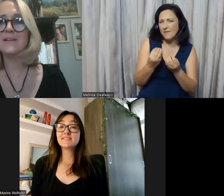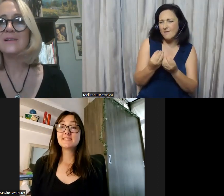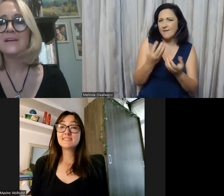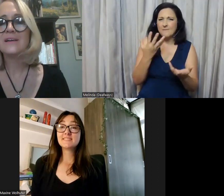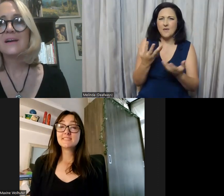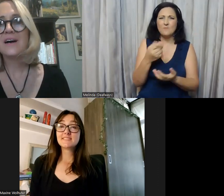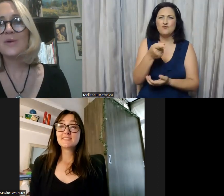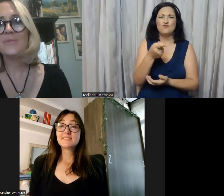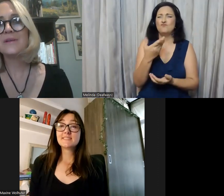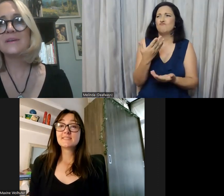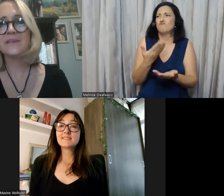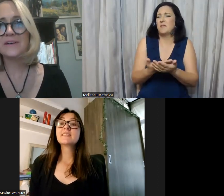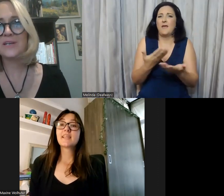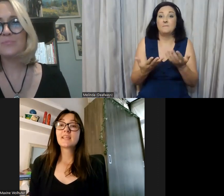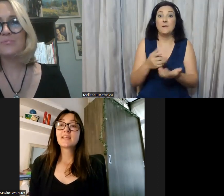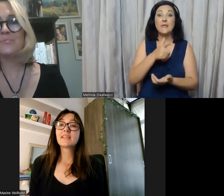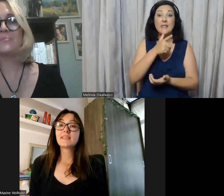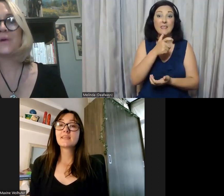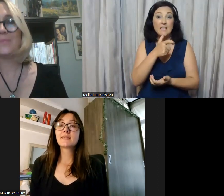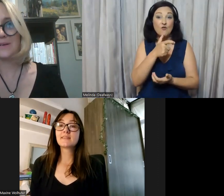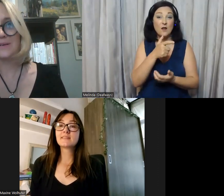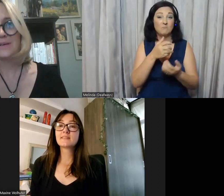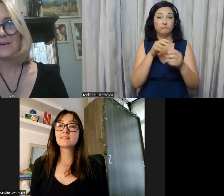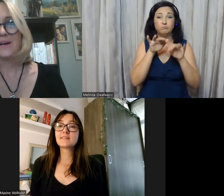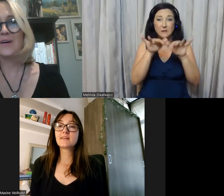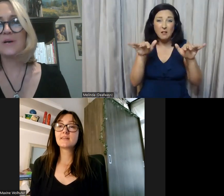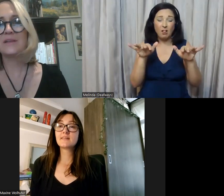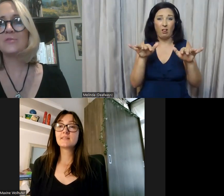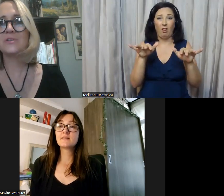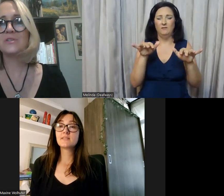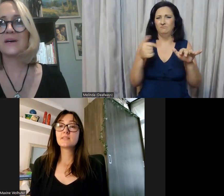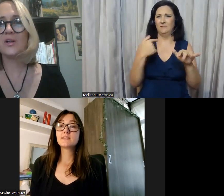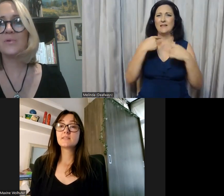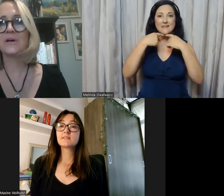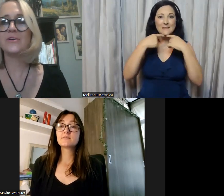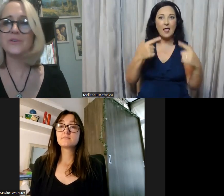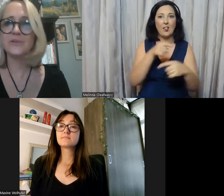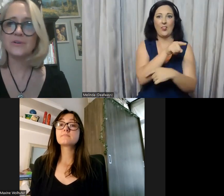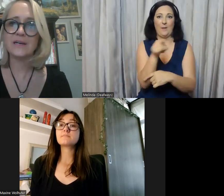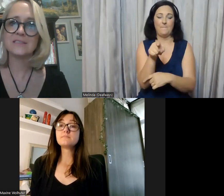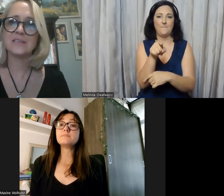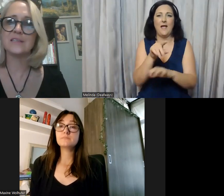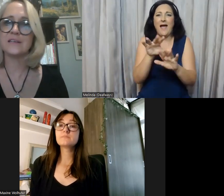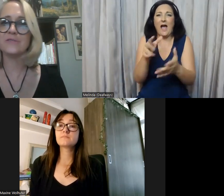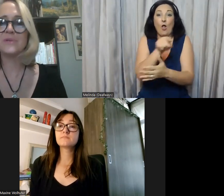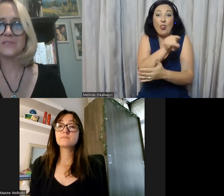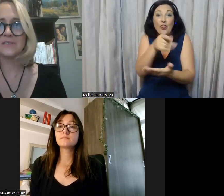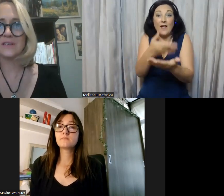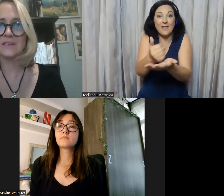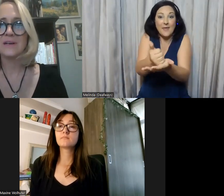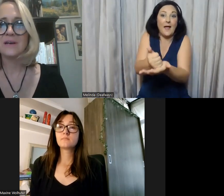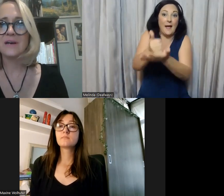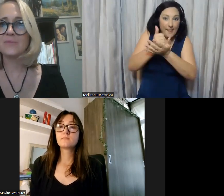tell the hearing public that would help you as a deaf